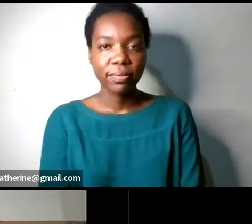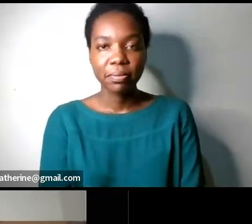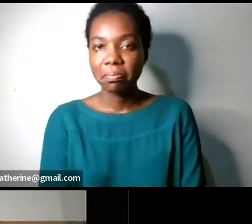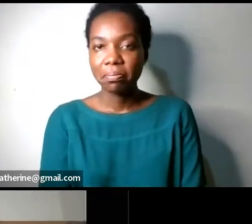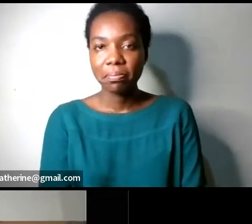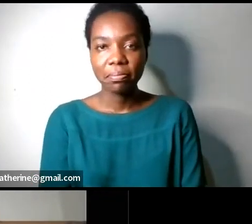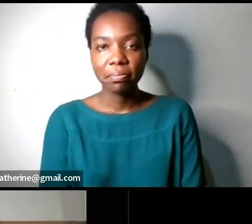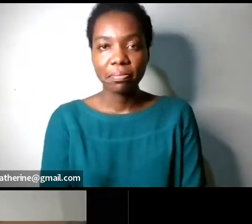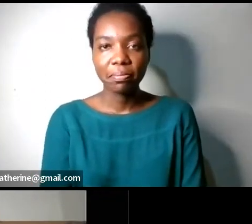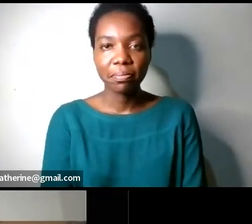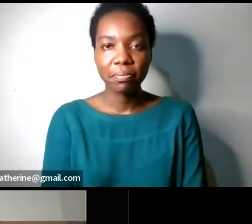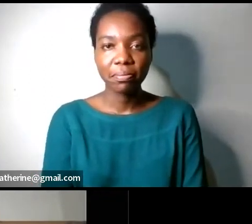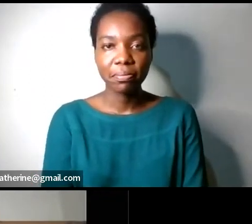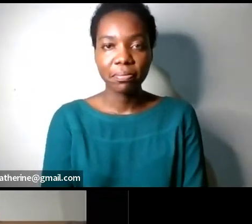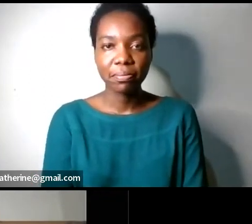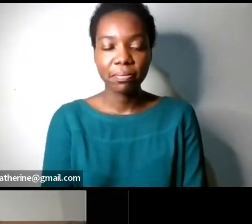Tom?